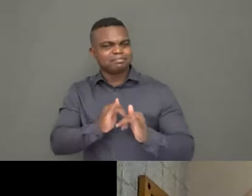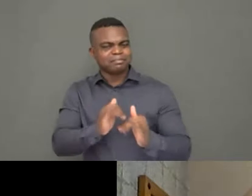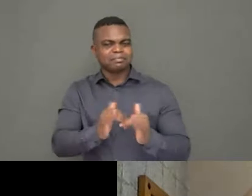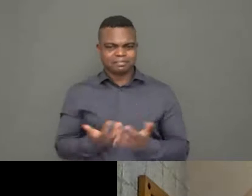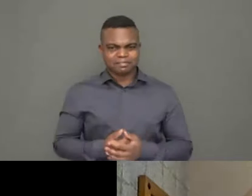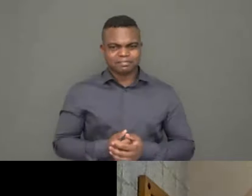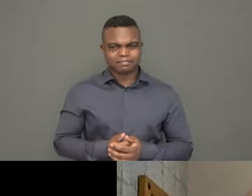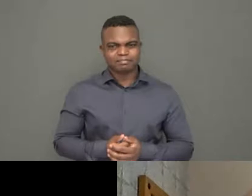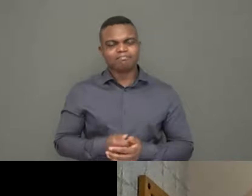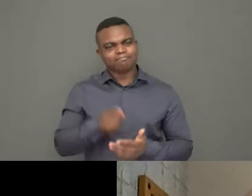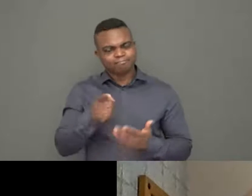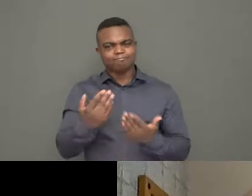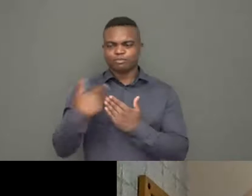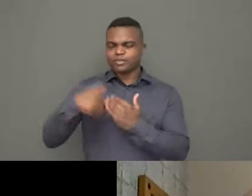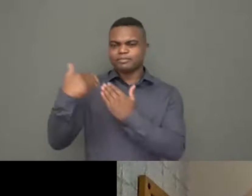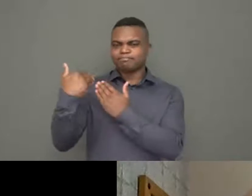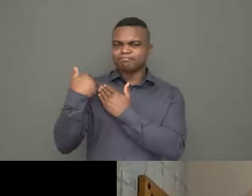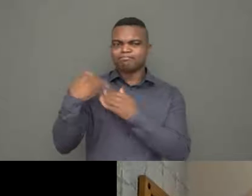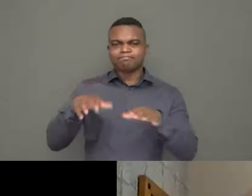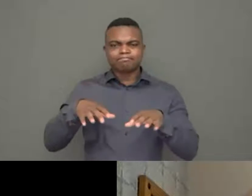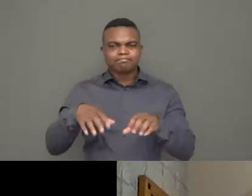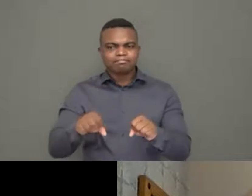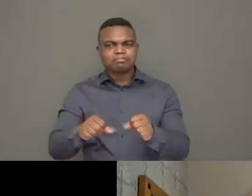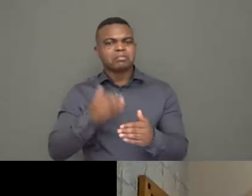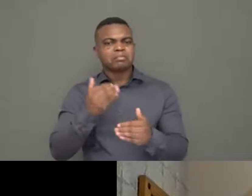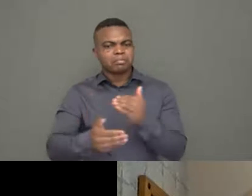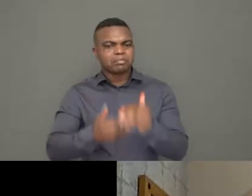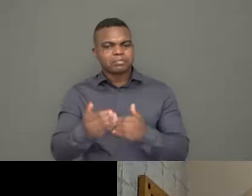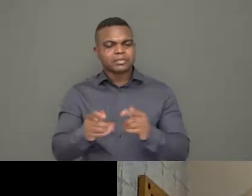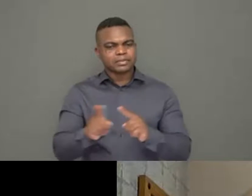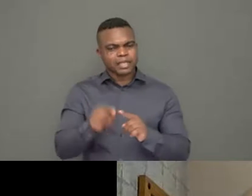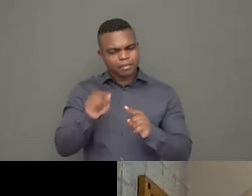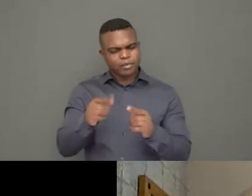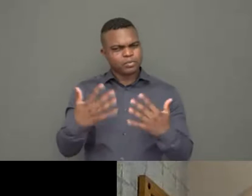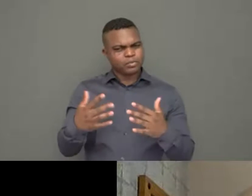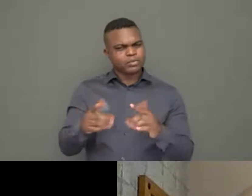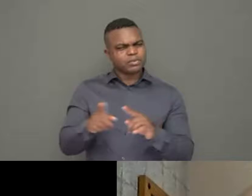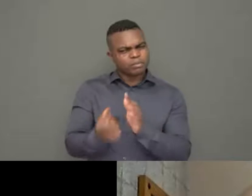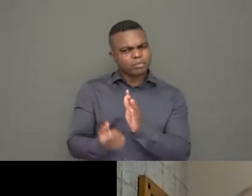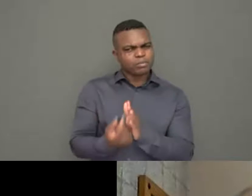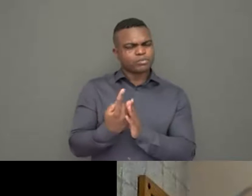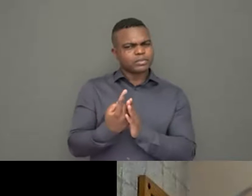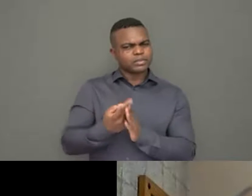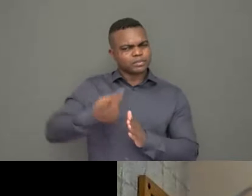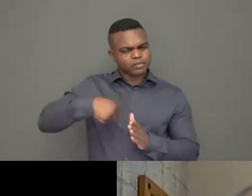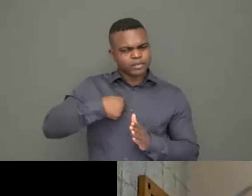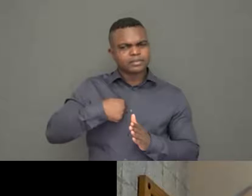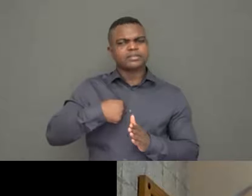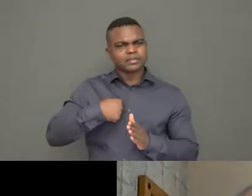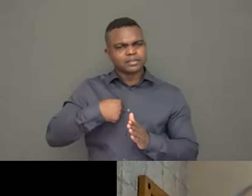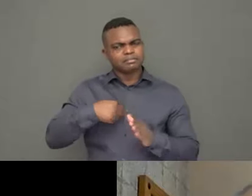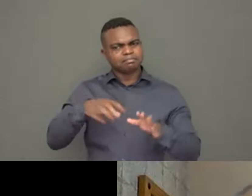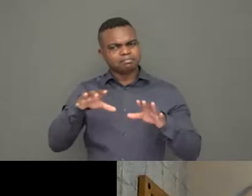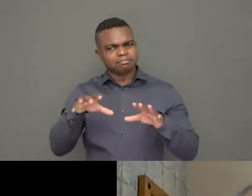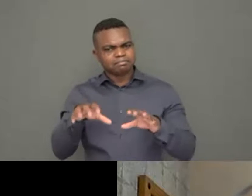us an opportunity to handle some of these issues and show what we